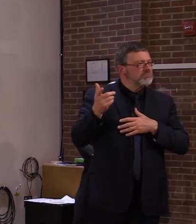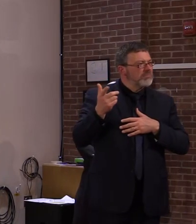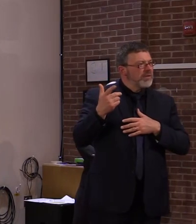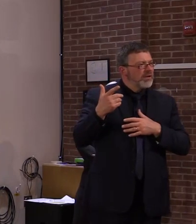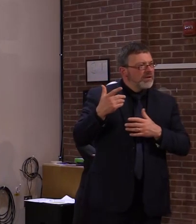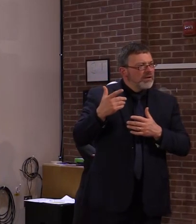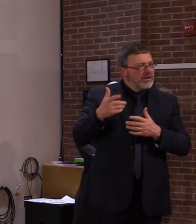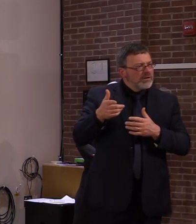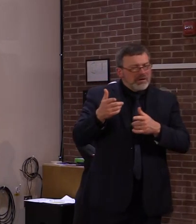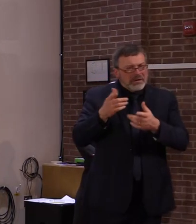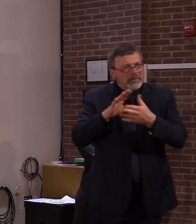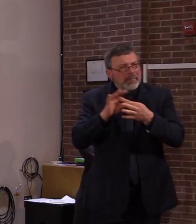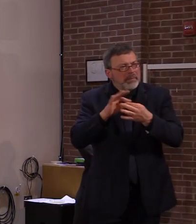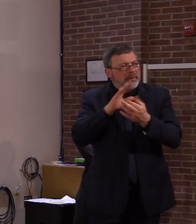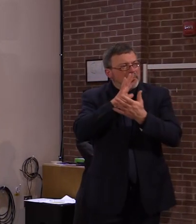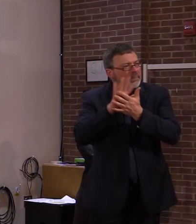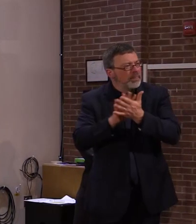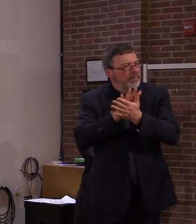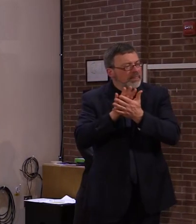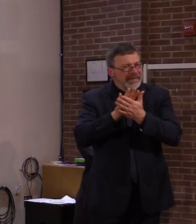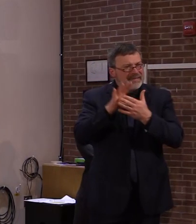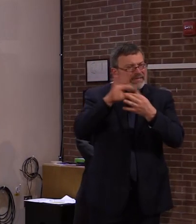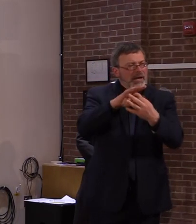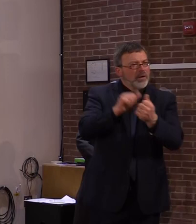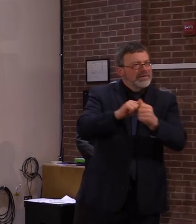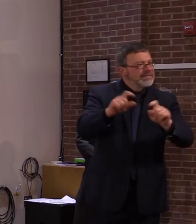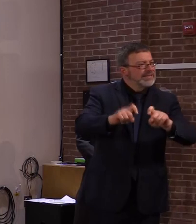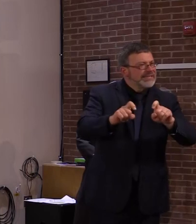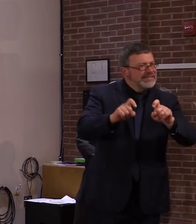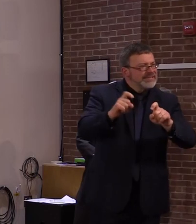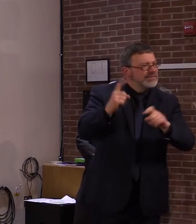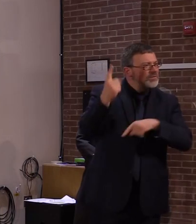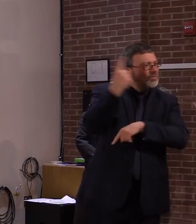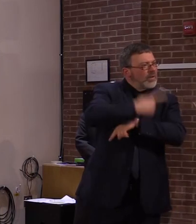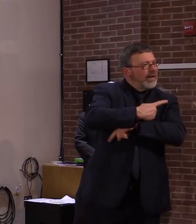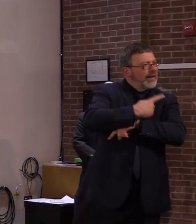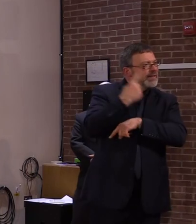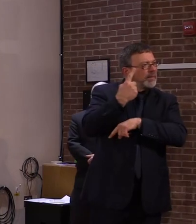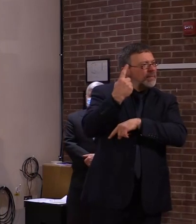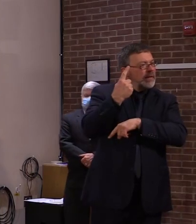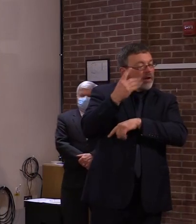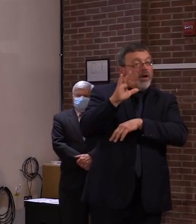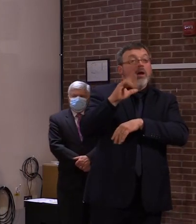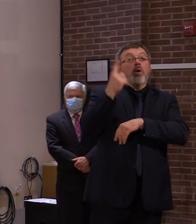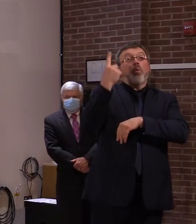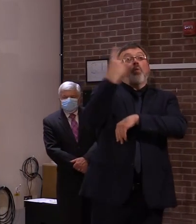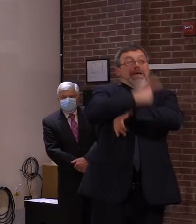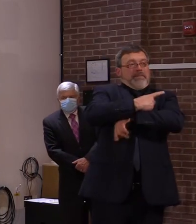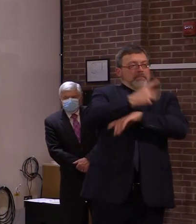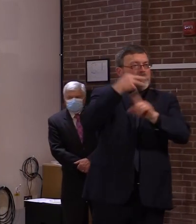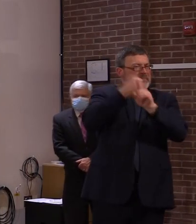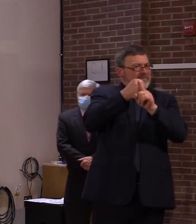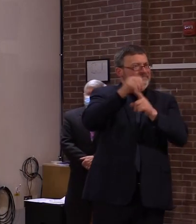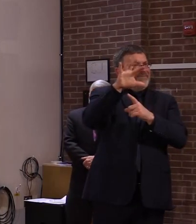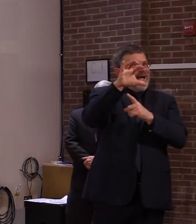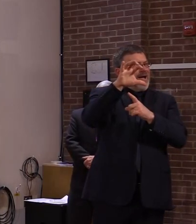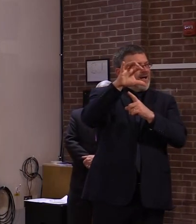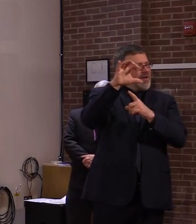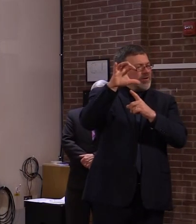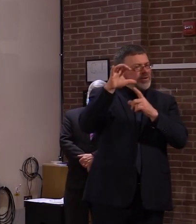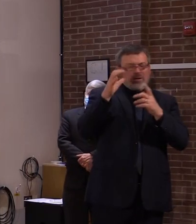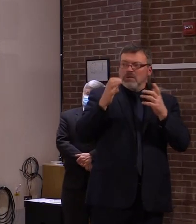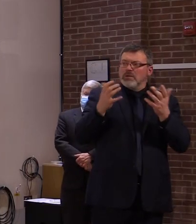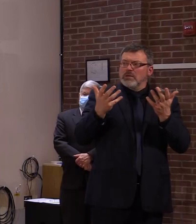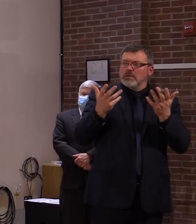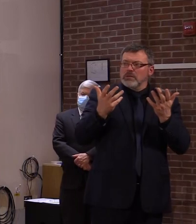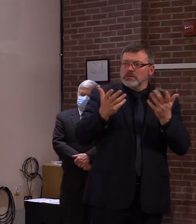a significant number of those. That was that big day that we had almost 500 positive cases. So the